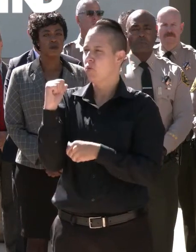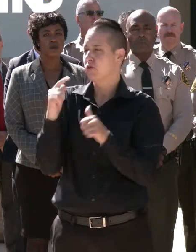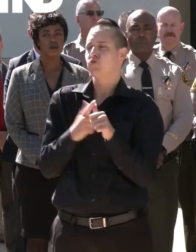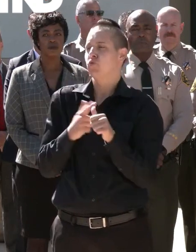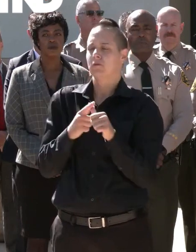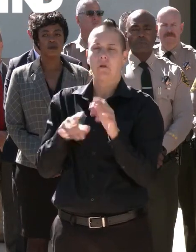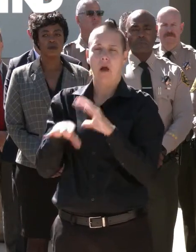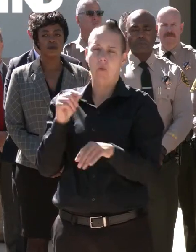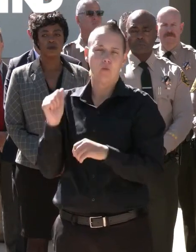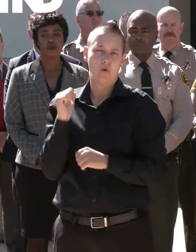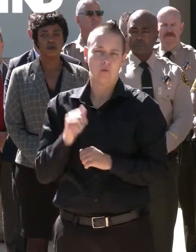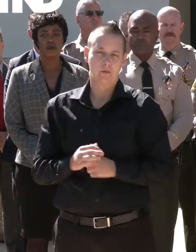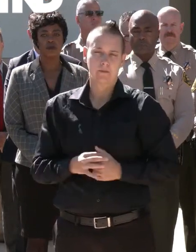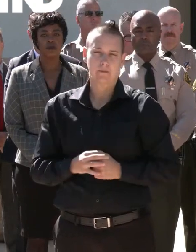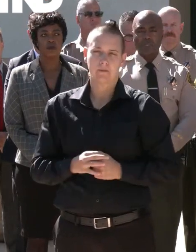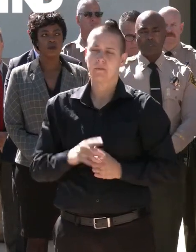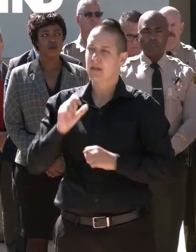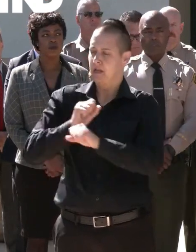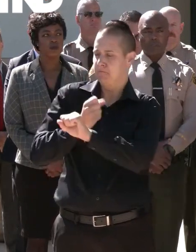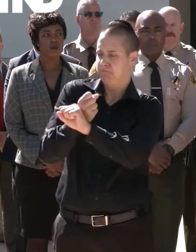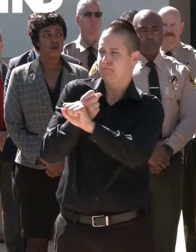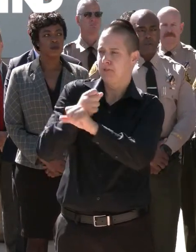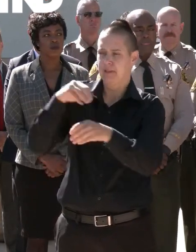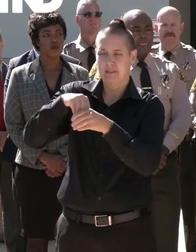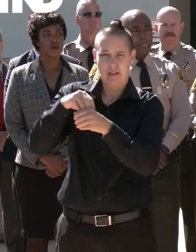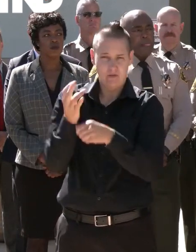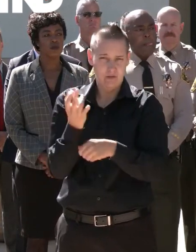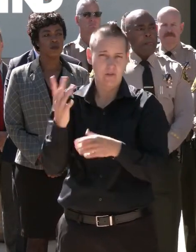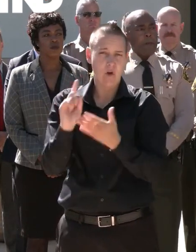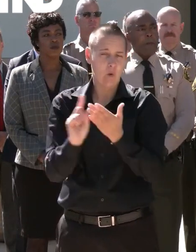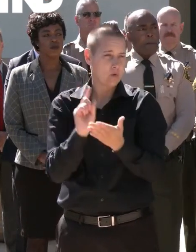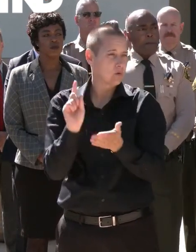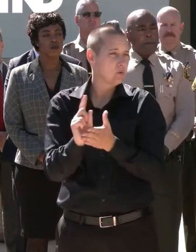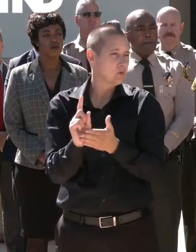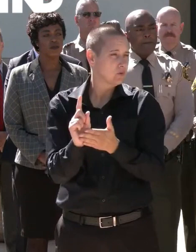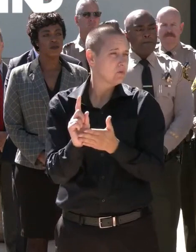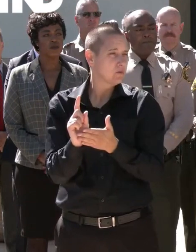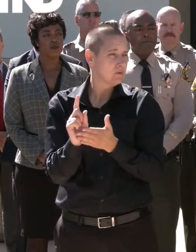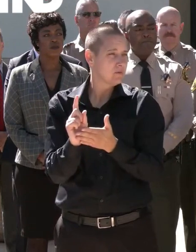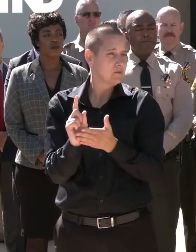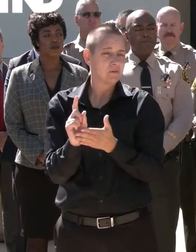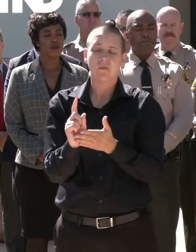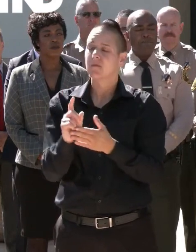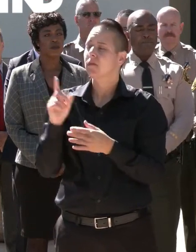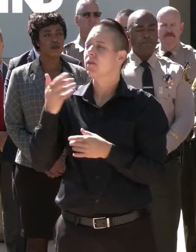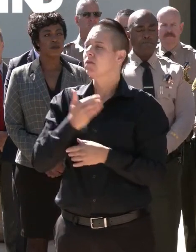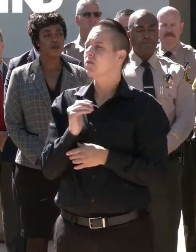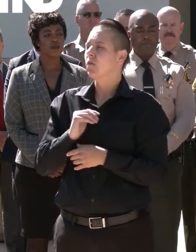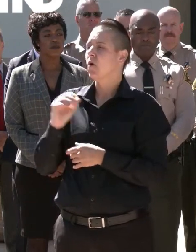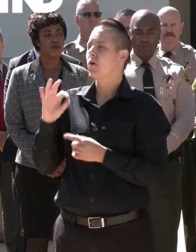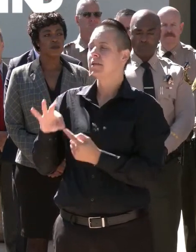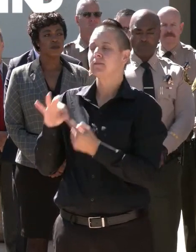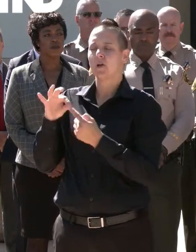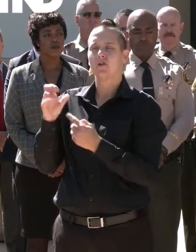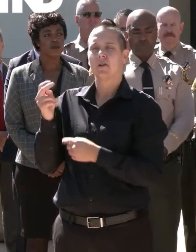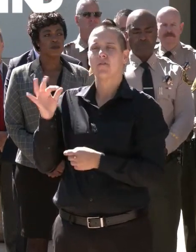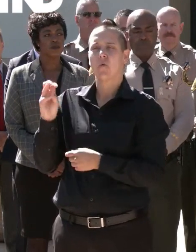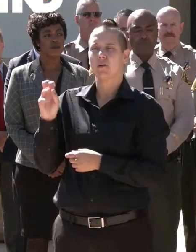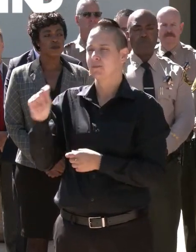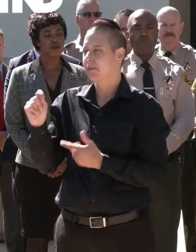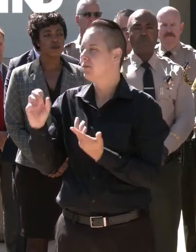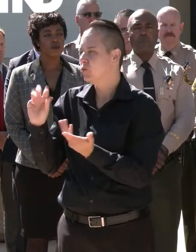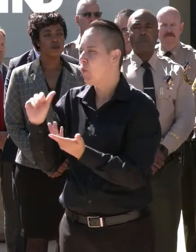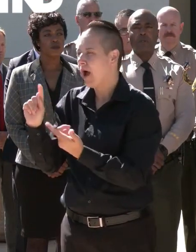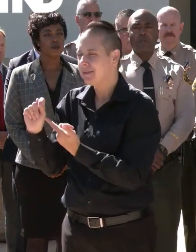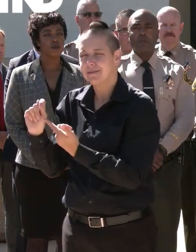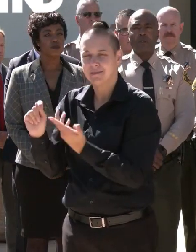out. He barricaded himself for several hours. Our special enforcement deputies,